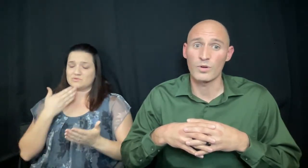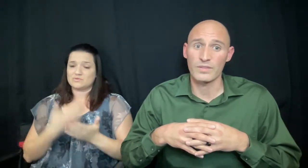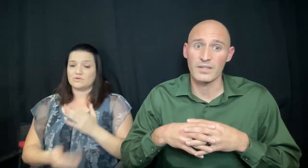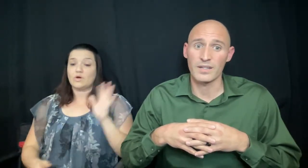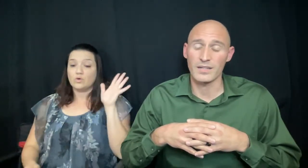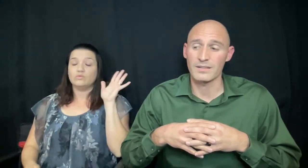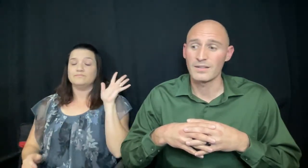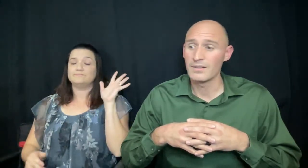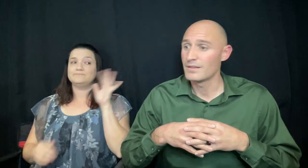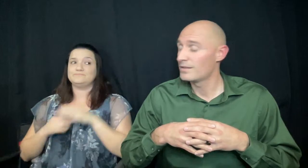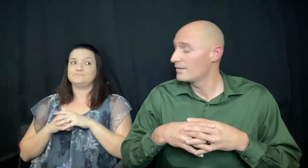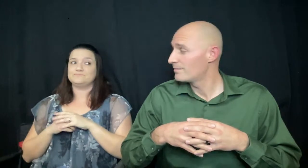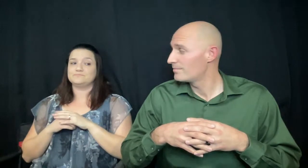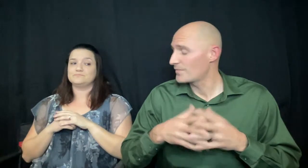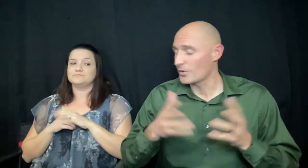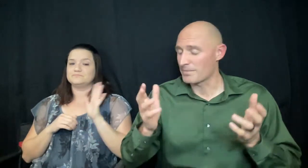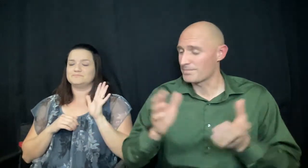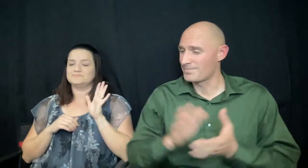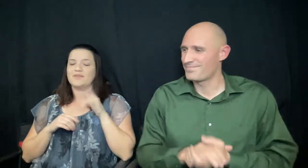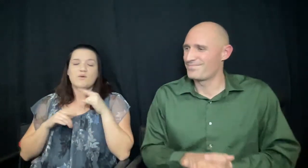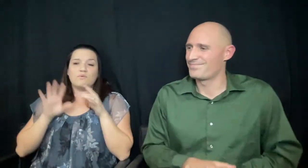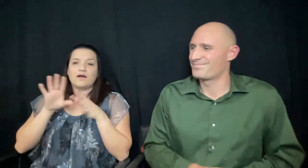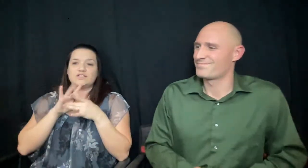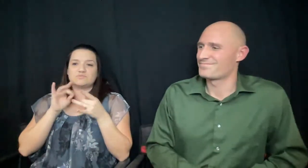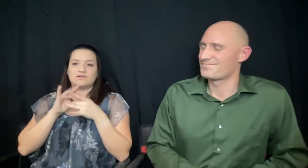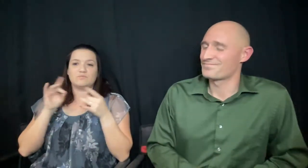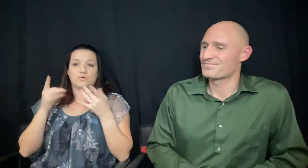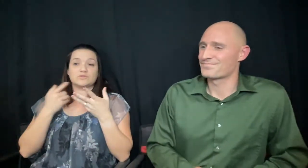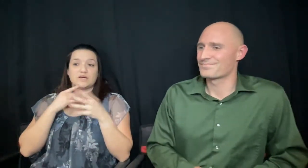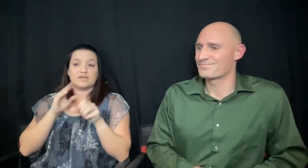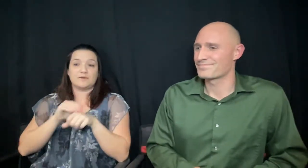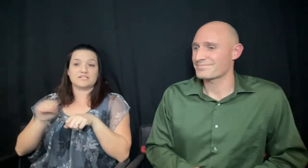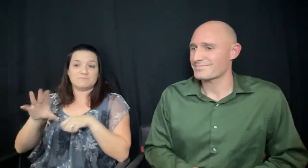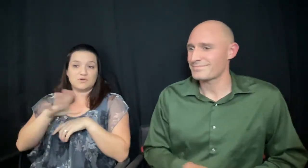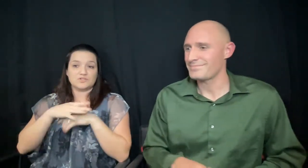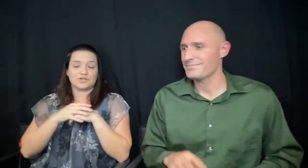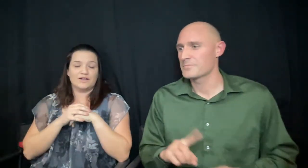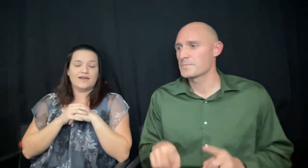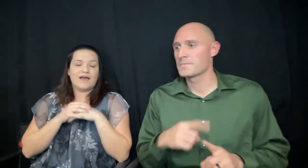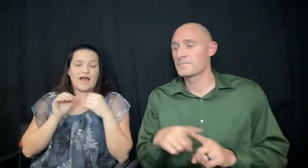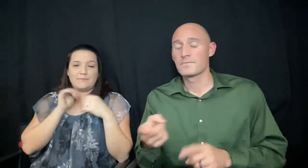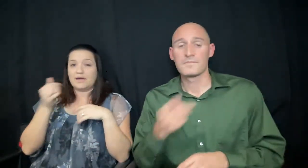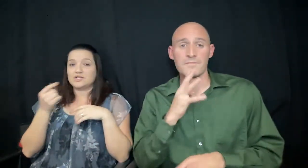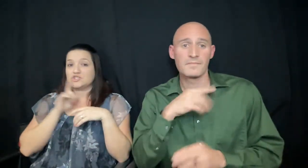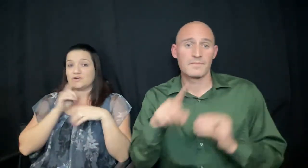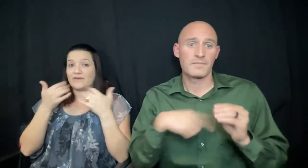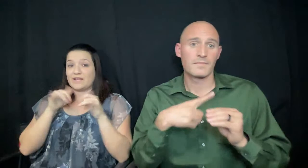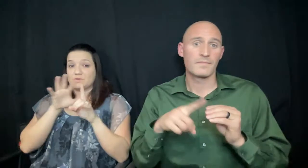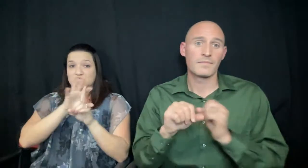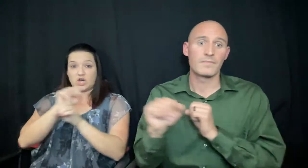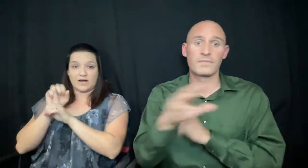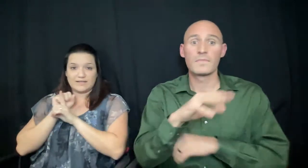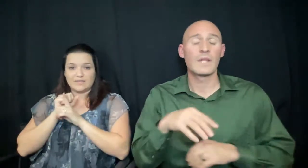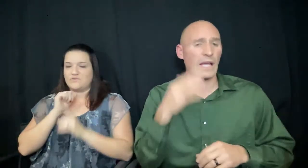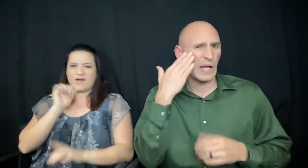it. And go ahead. Well, I just want to, when we're talking about exposure, I'm not sure if anyone's caught it. And if you haven't,